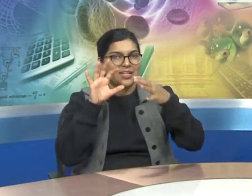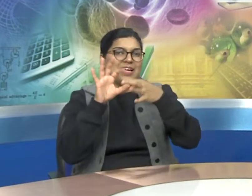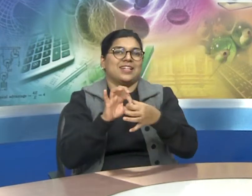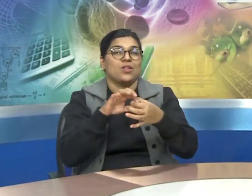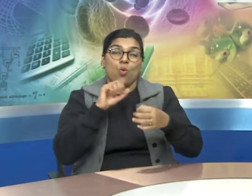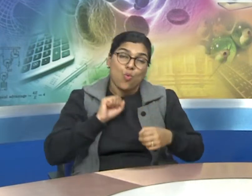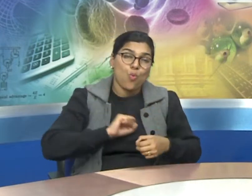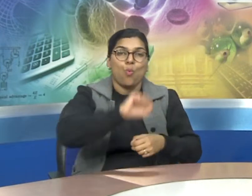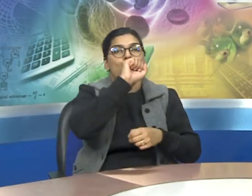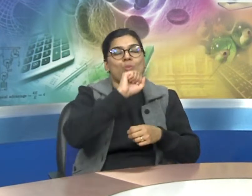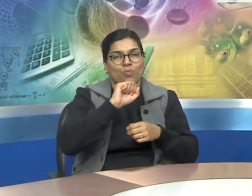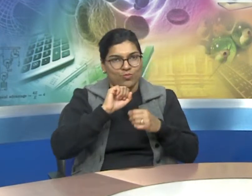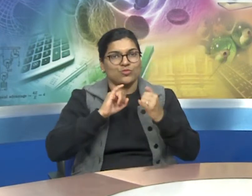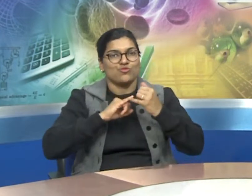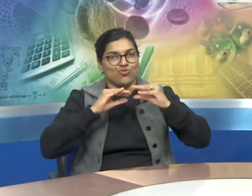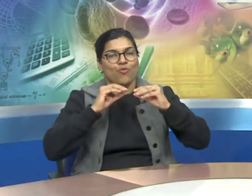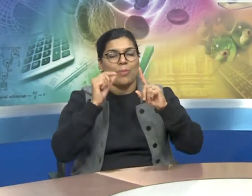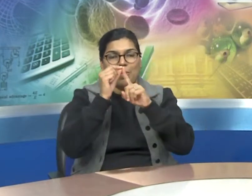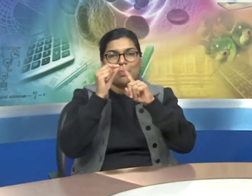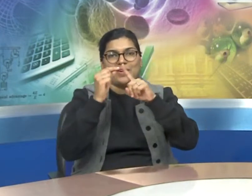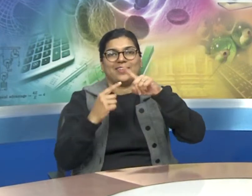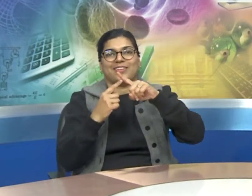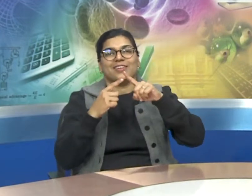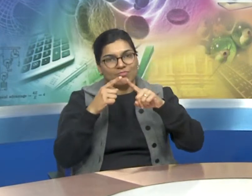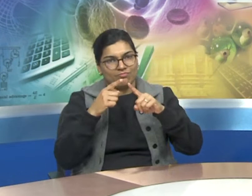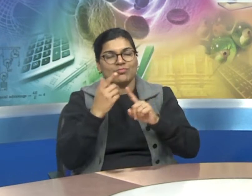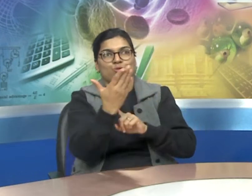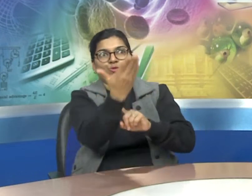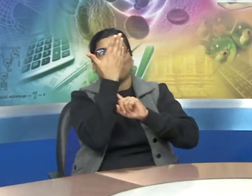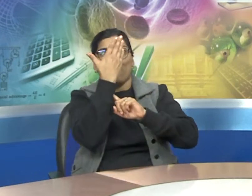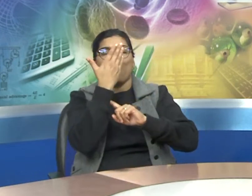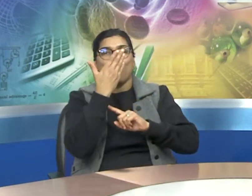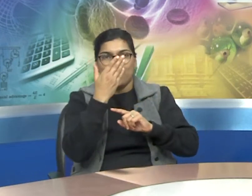So PPT, option B is correct option.